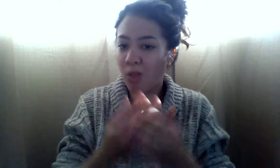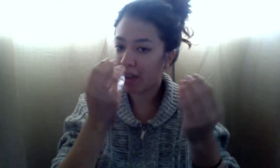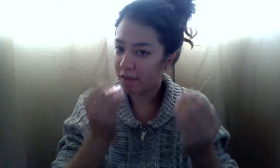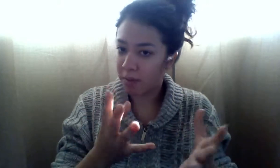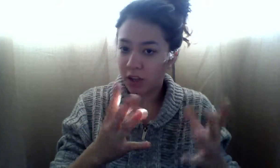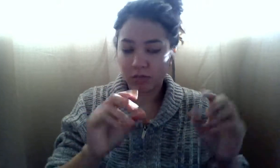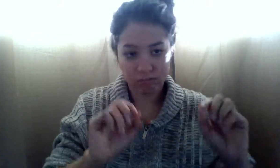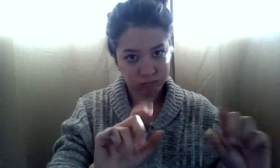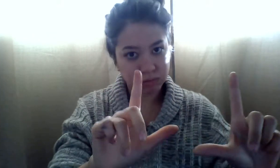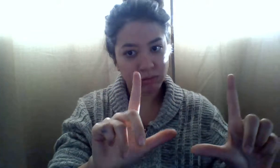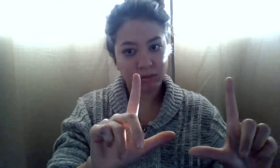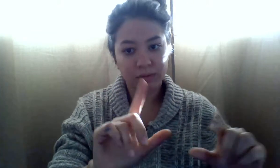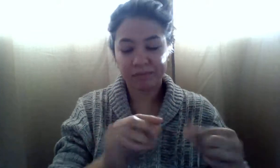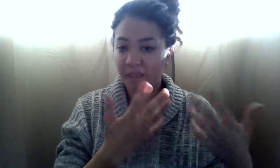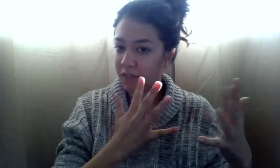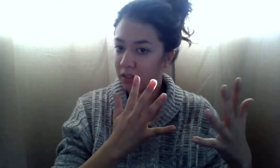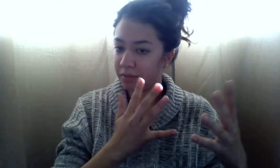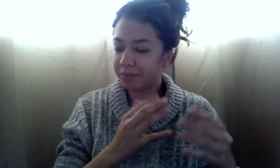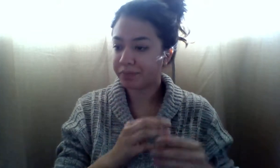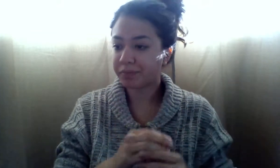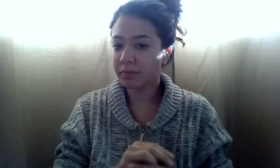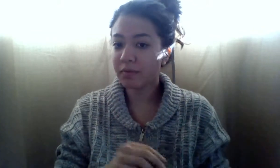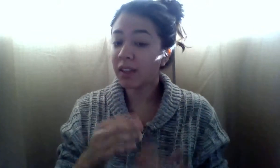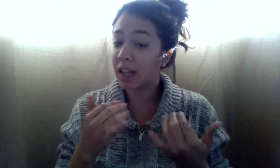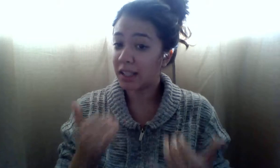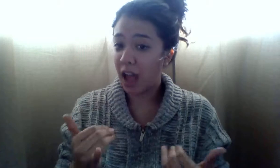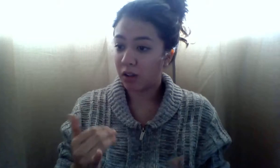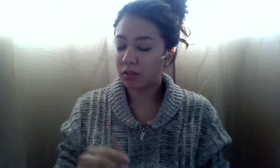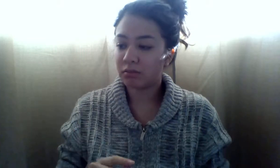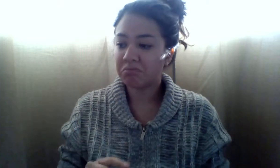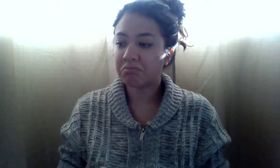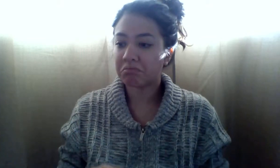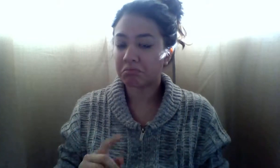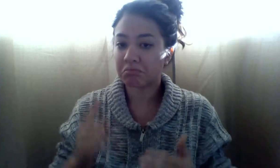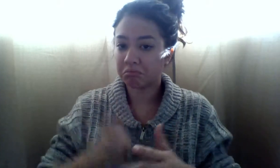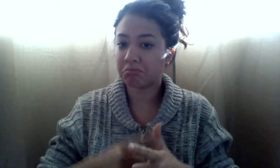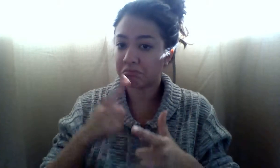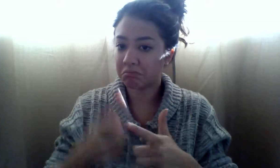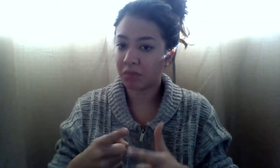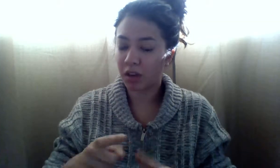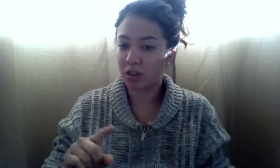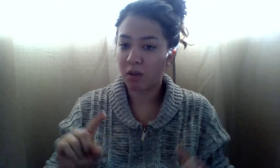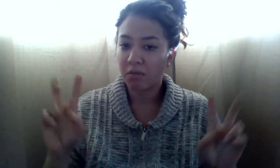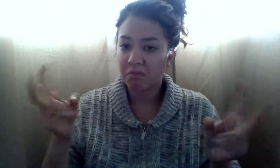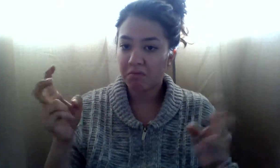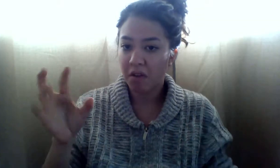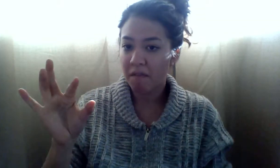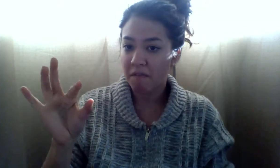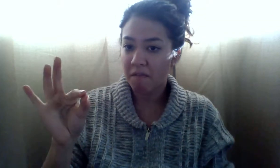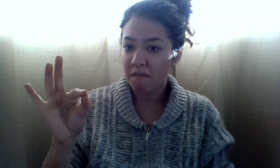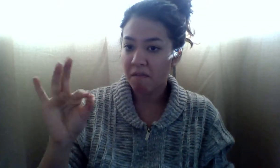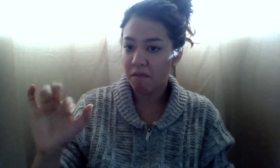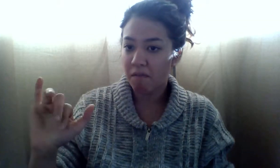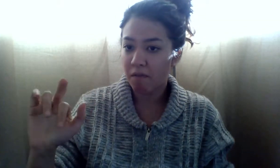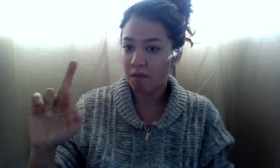to ensure that the information you've inputted actually matches what is supposed to be there, so that you haven't done something